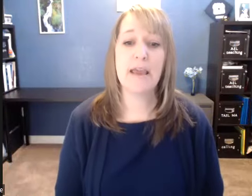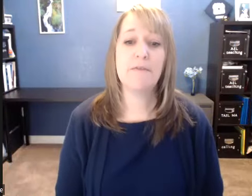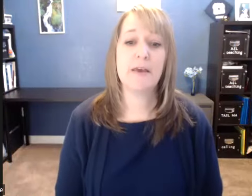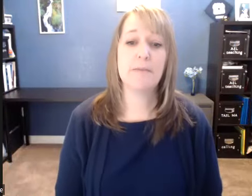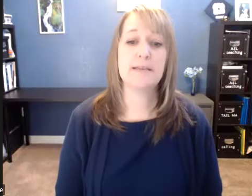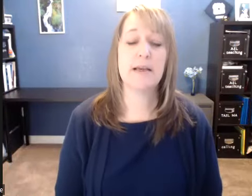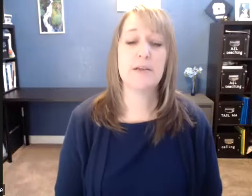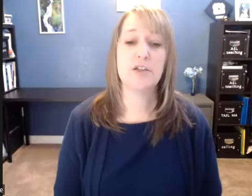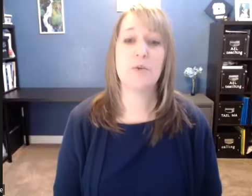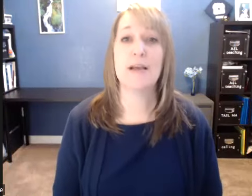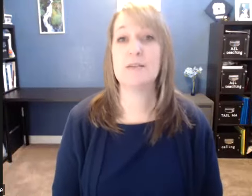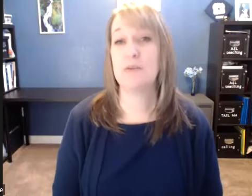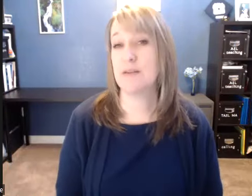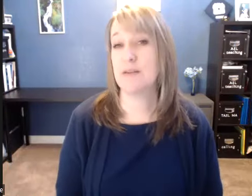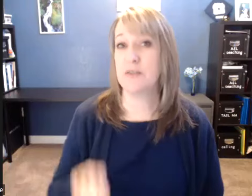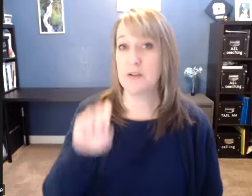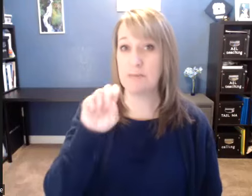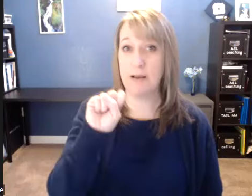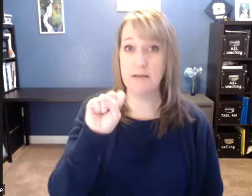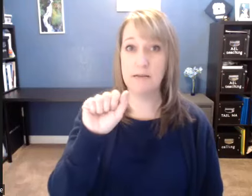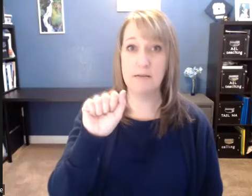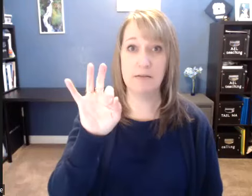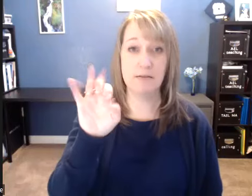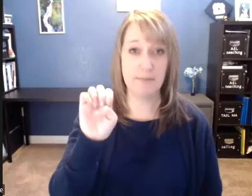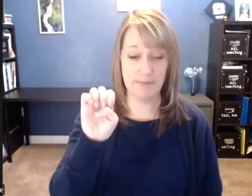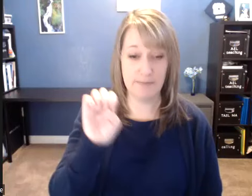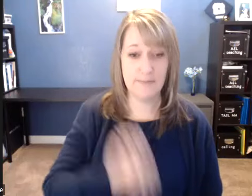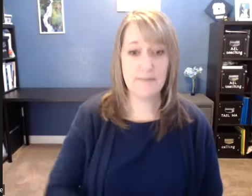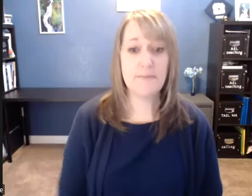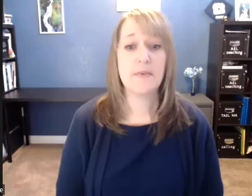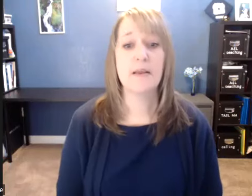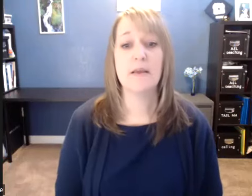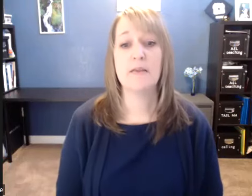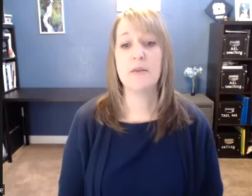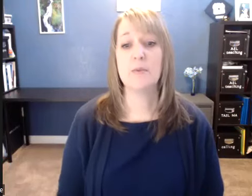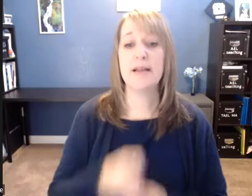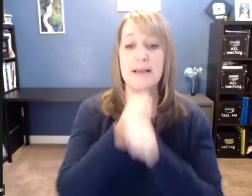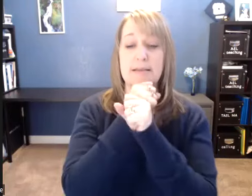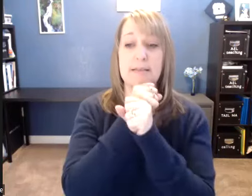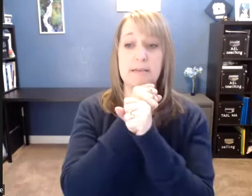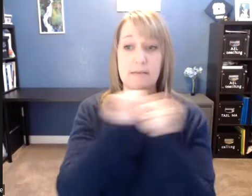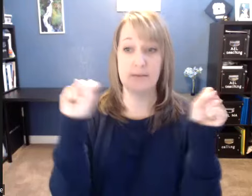Safe can be signed 2 ways. One of them is finger spelled. The other one is